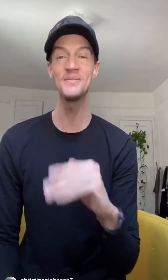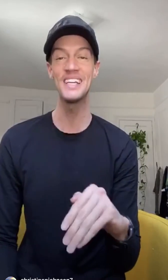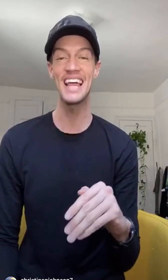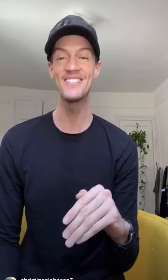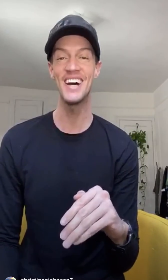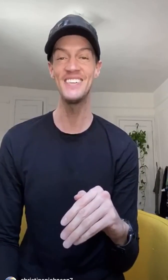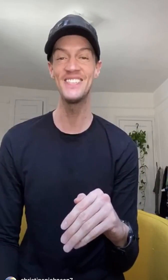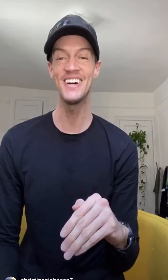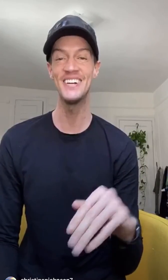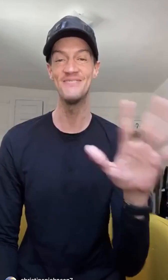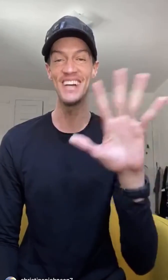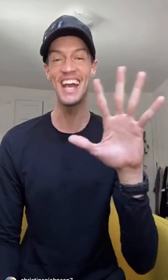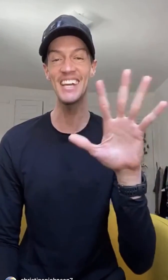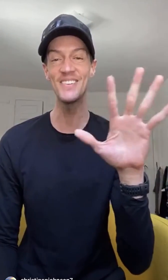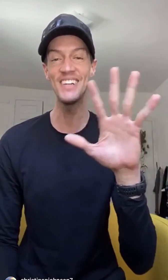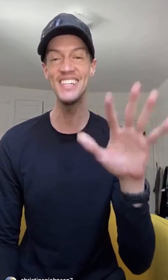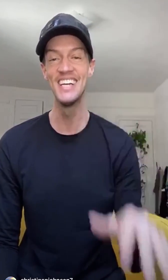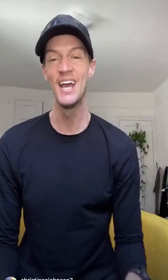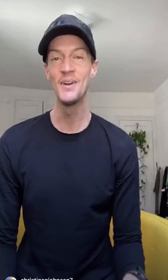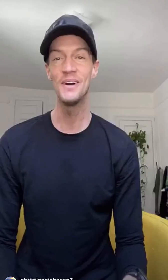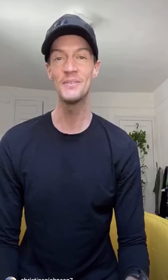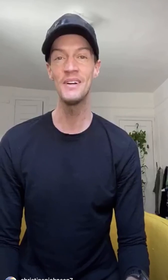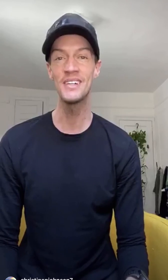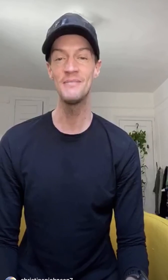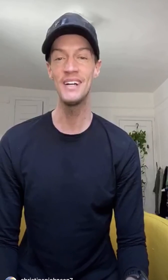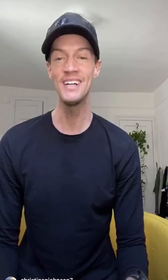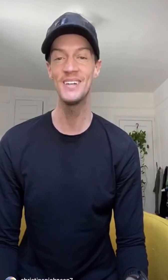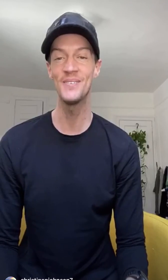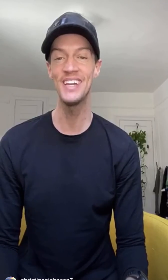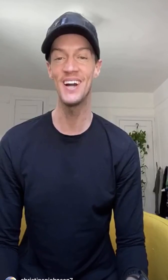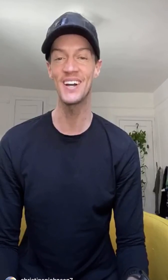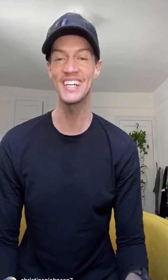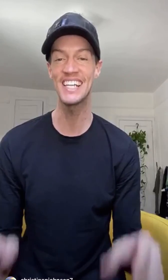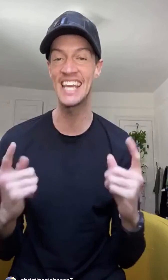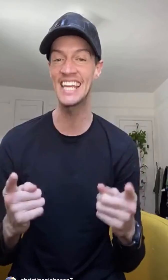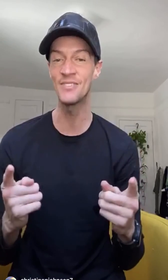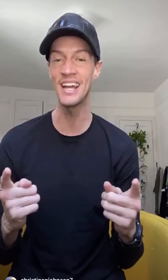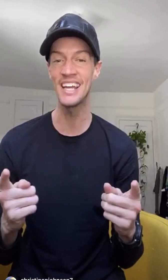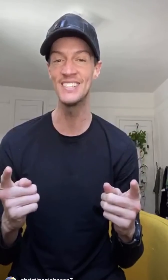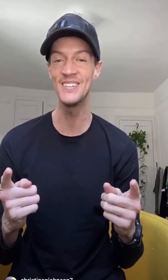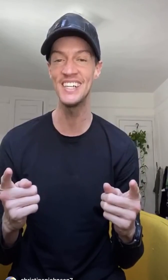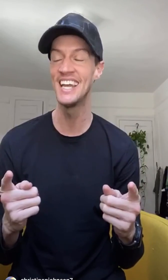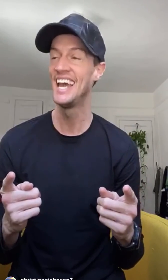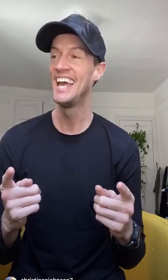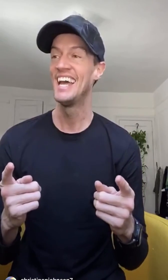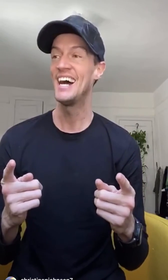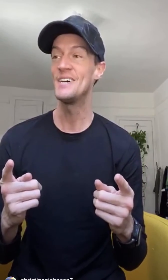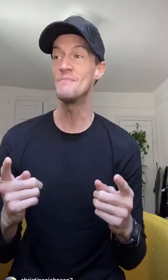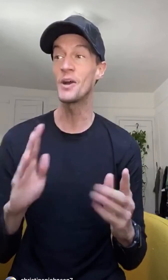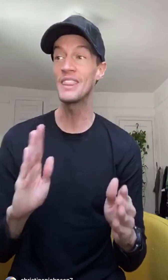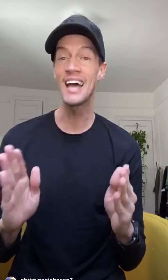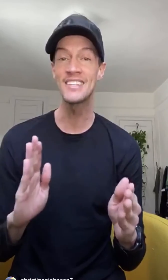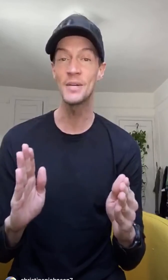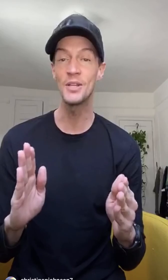left off, hey everyone, welcome. We are going to get right into it. Our last sign that we learned